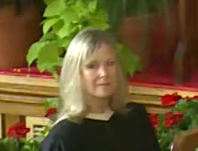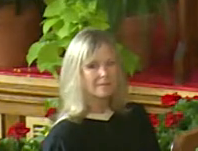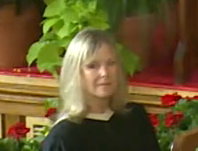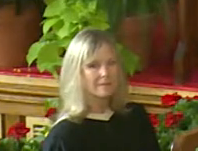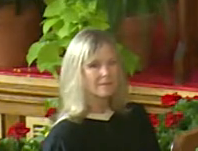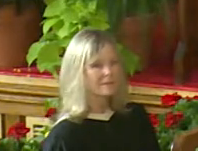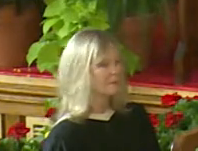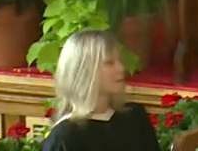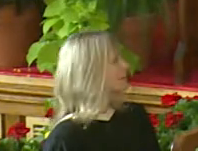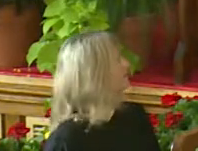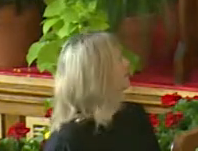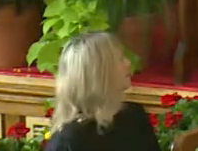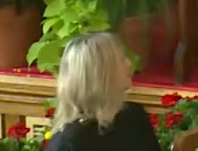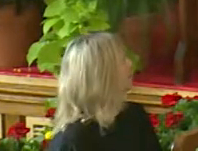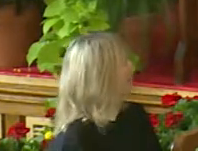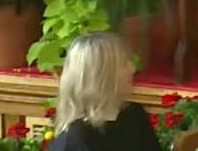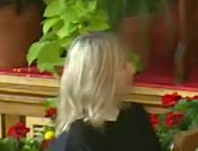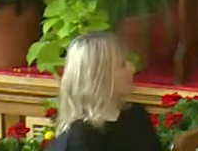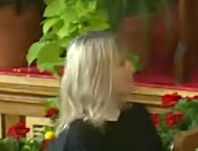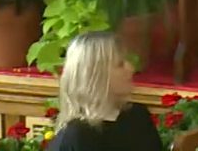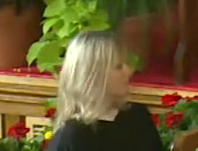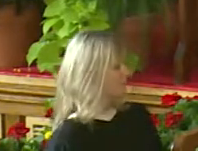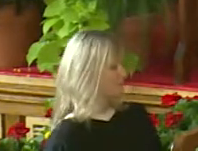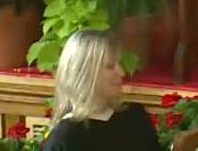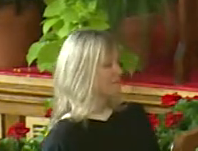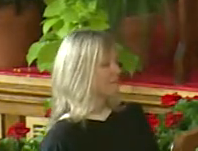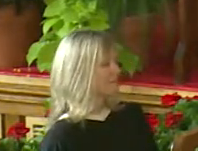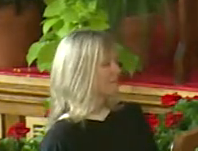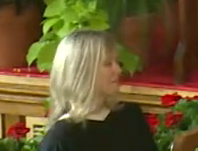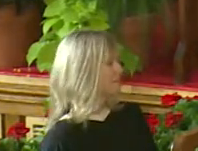Joseph Alfonso Cerrone, with distinction.